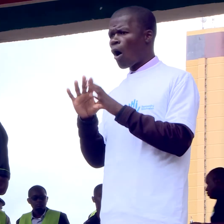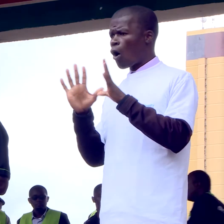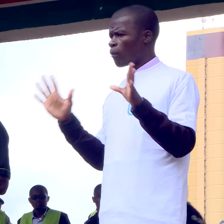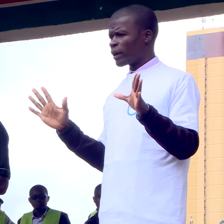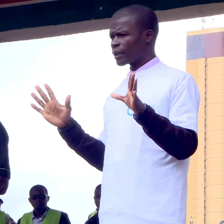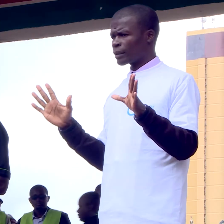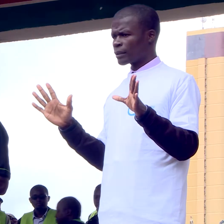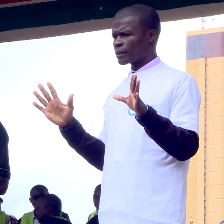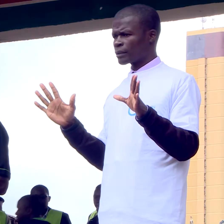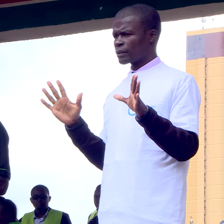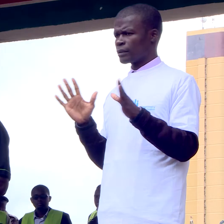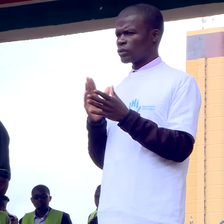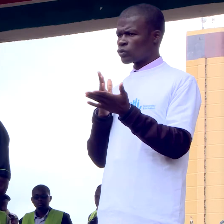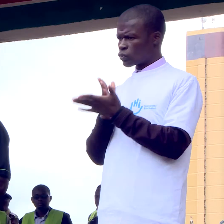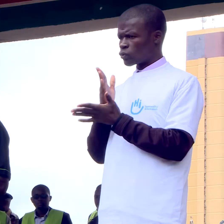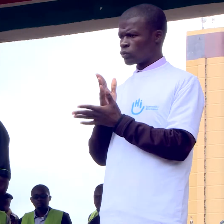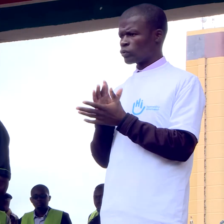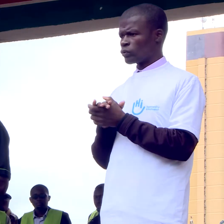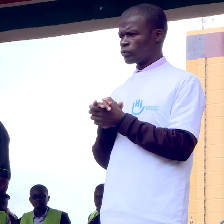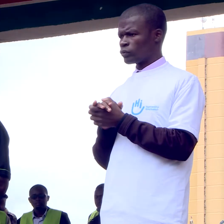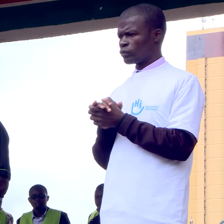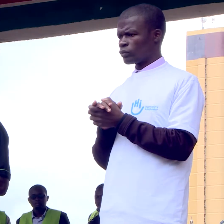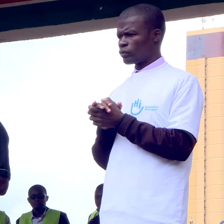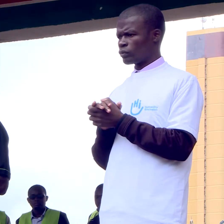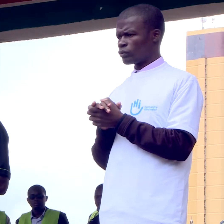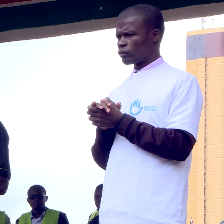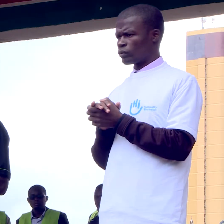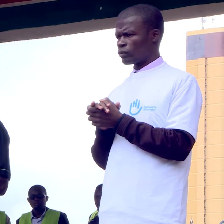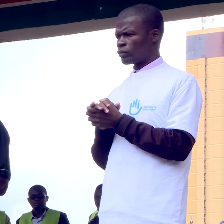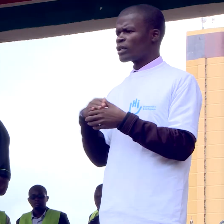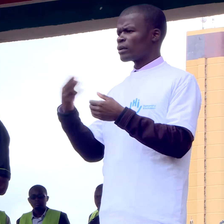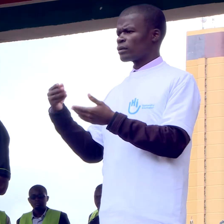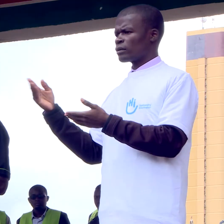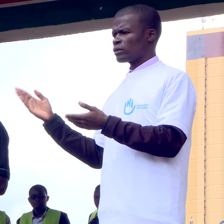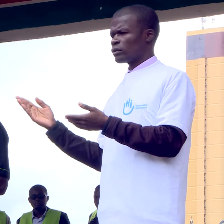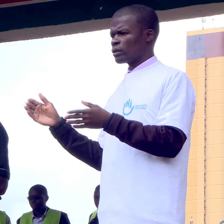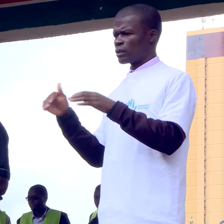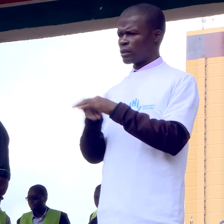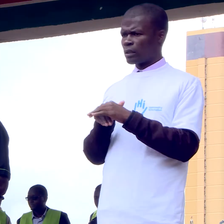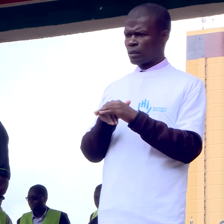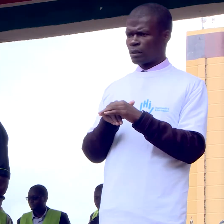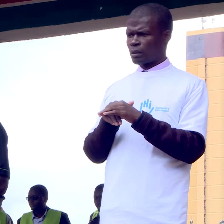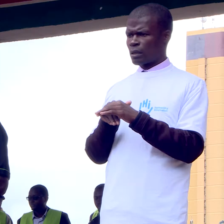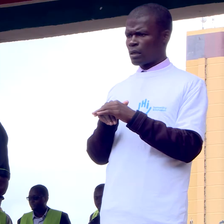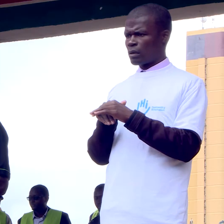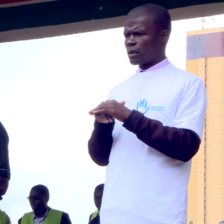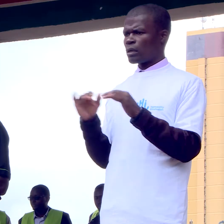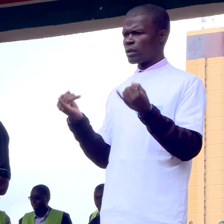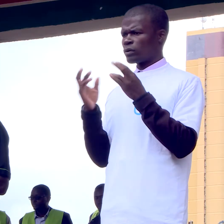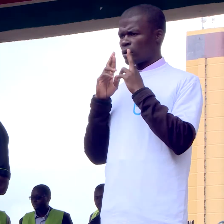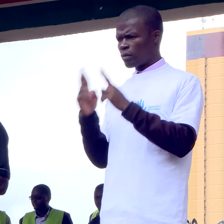processes, including but not limited to engaging suppliers and media in all our procurement